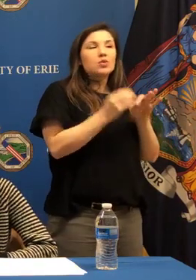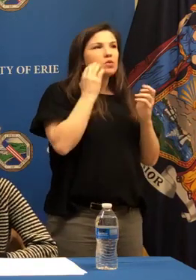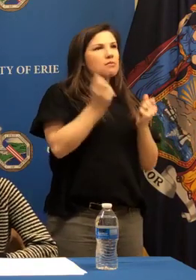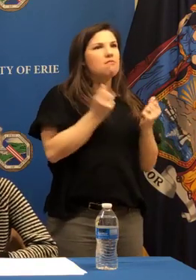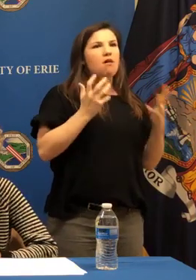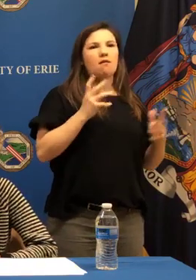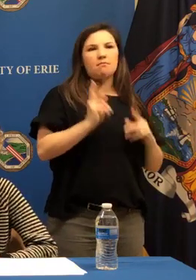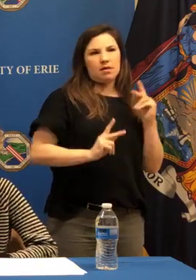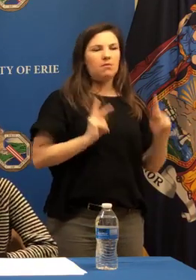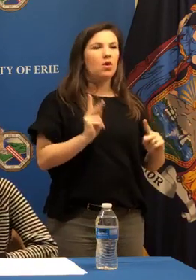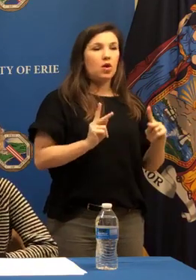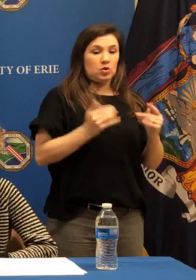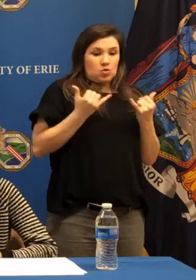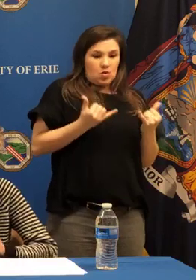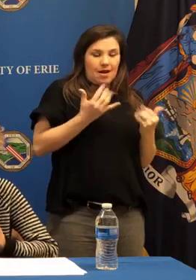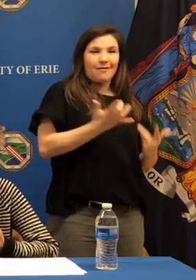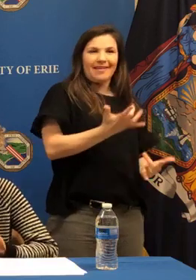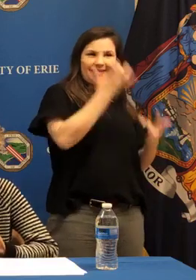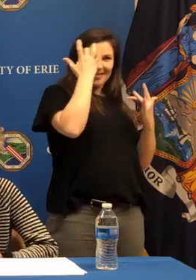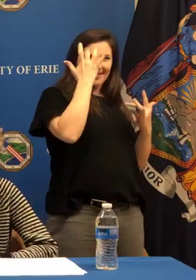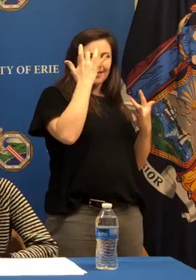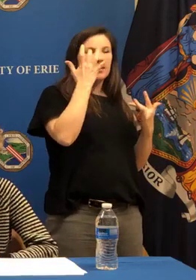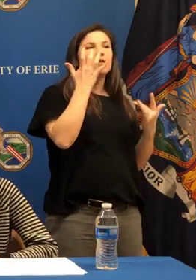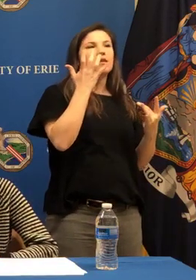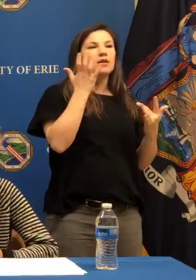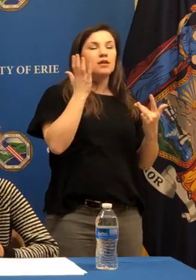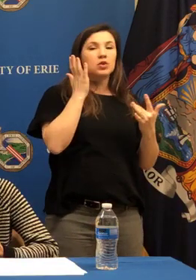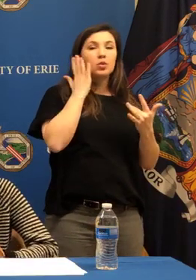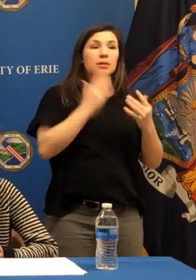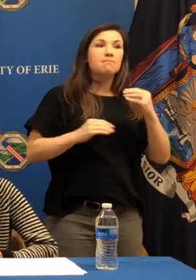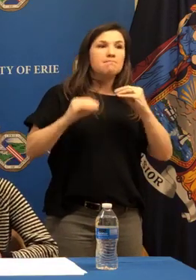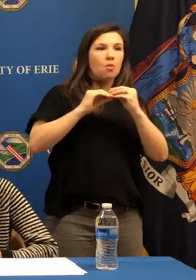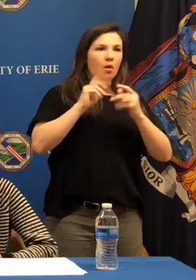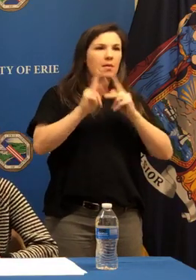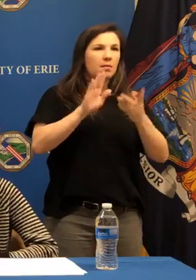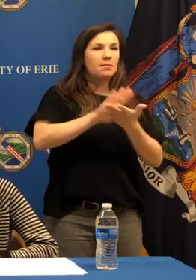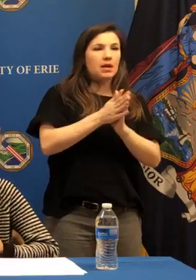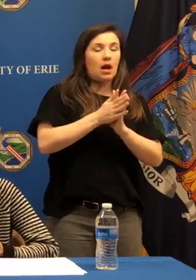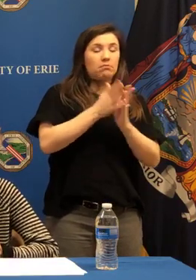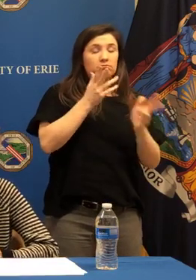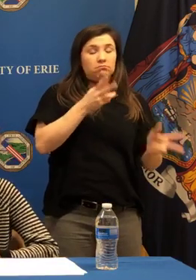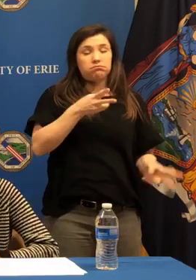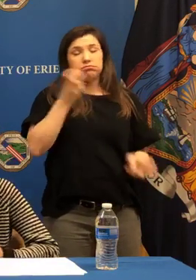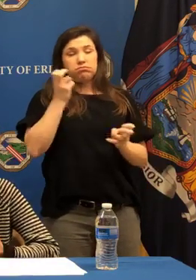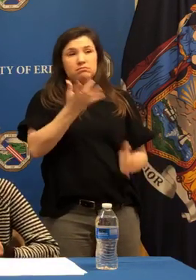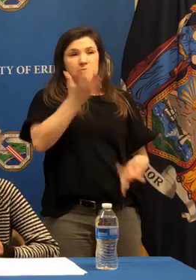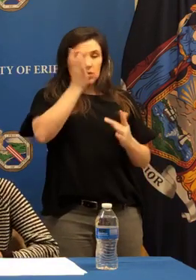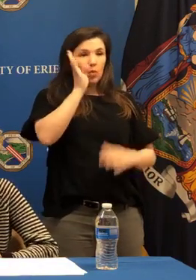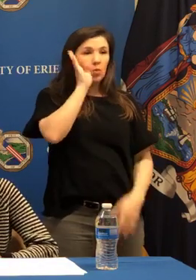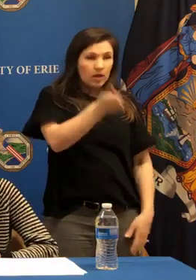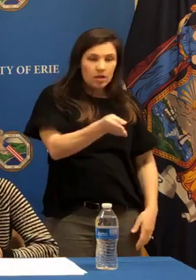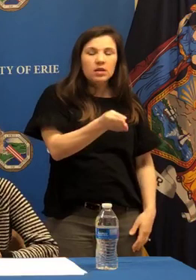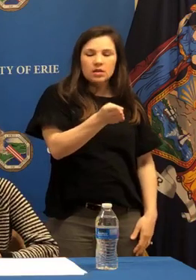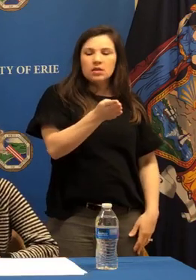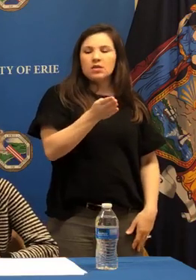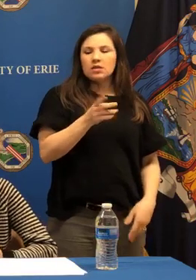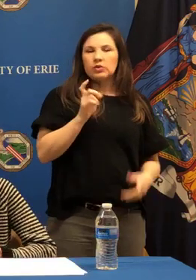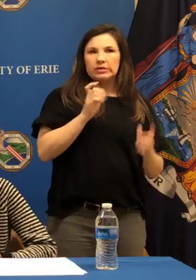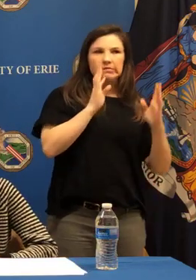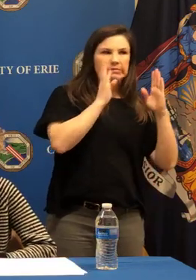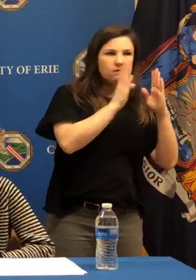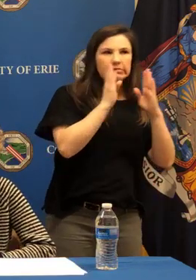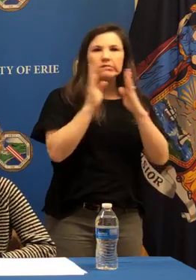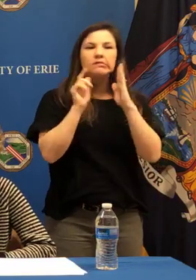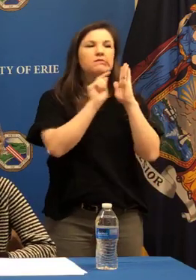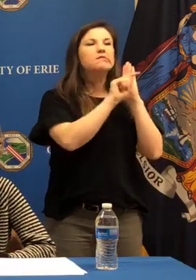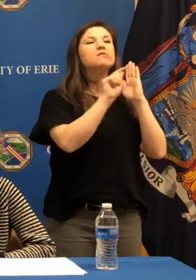people that are ill right now, and there are going to be even more people who are going to become very ill. So we have to pay attention to those